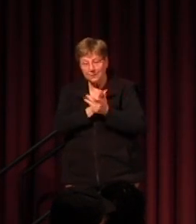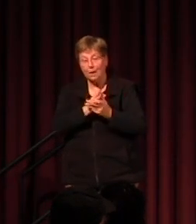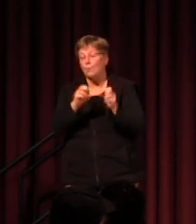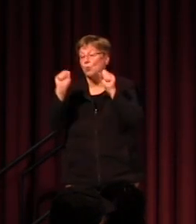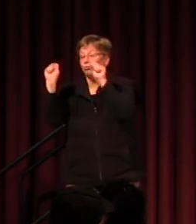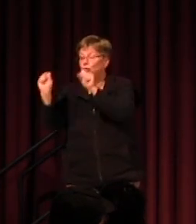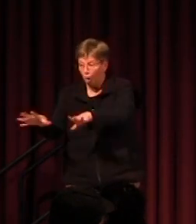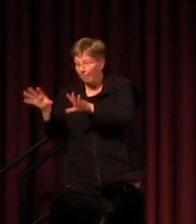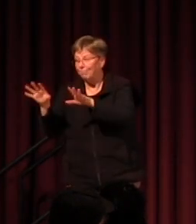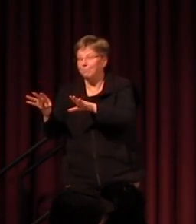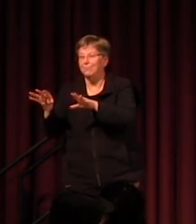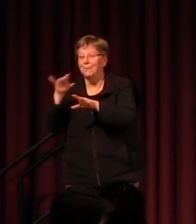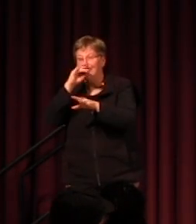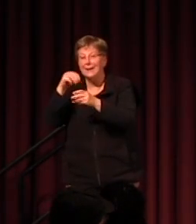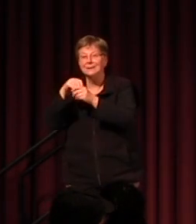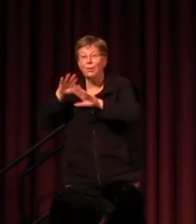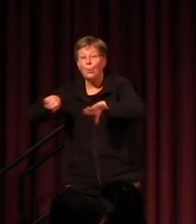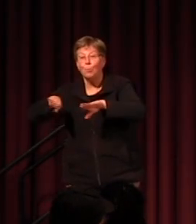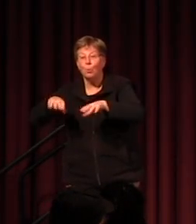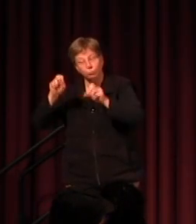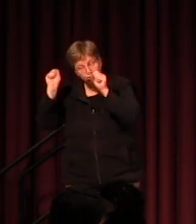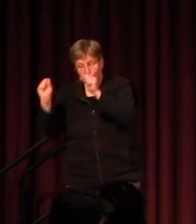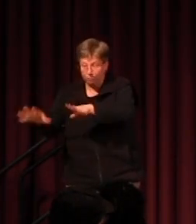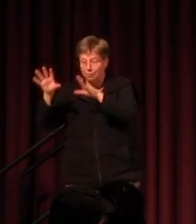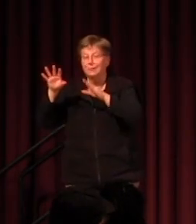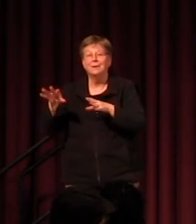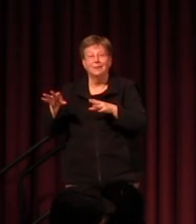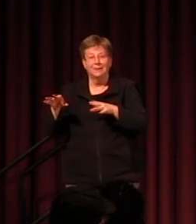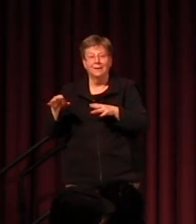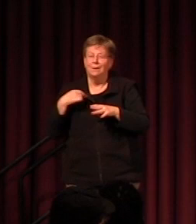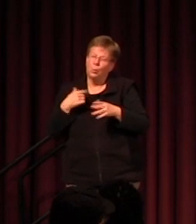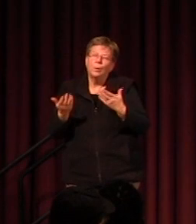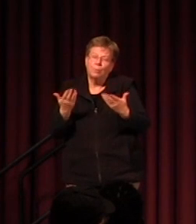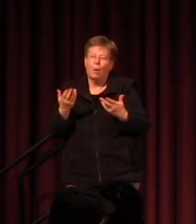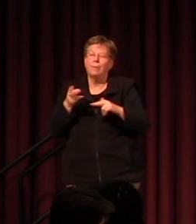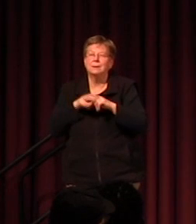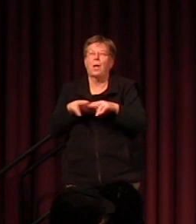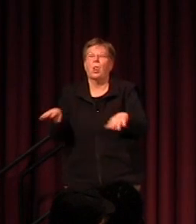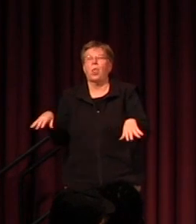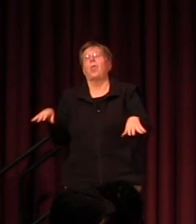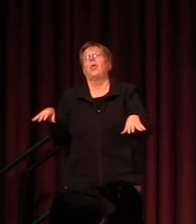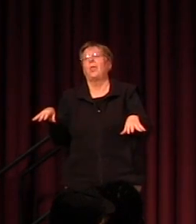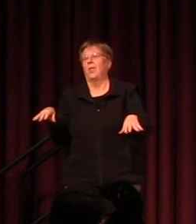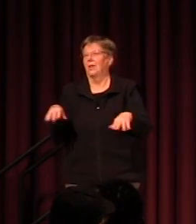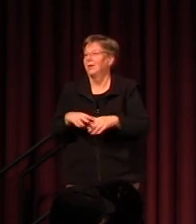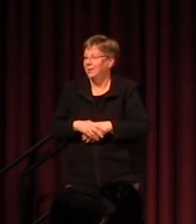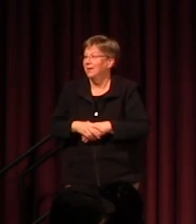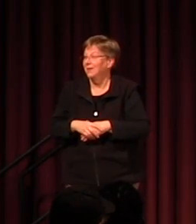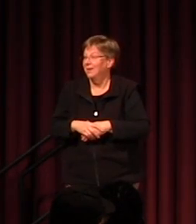dropped the kids, like dumped the kids in the pool. We probably sat in the pool exhausted.